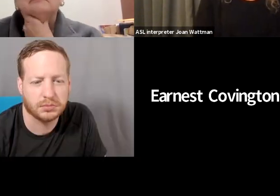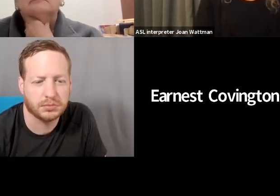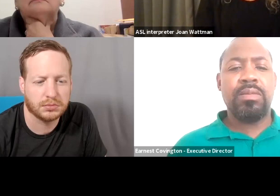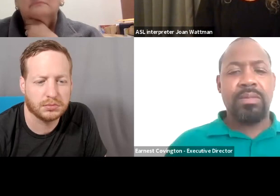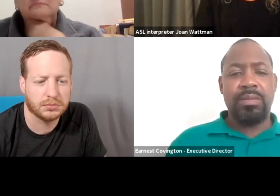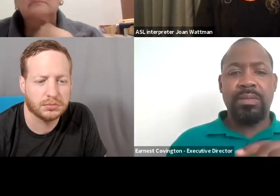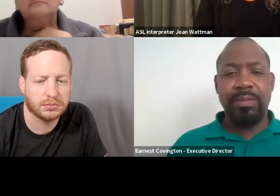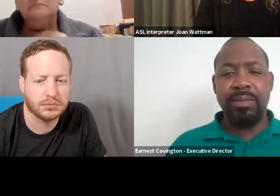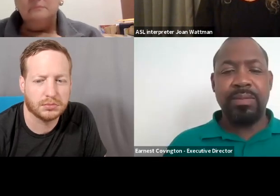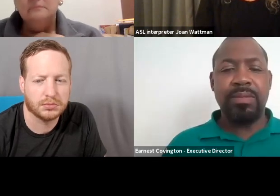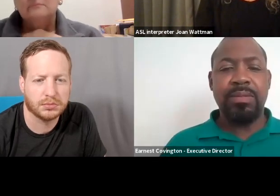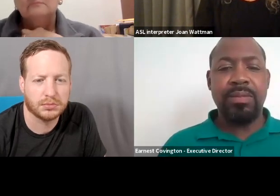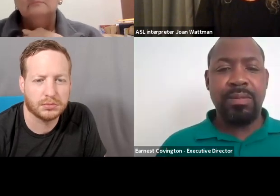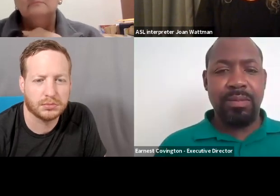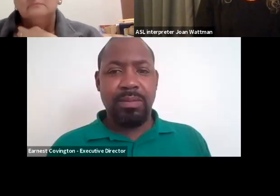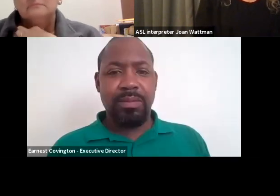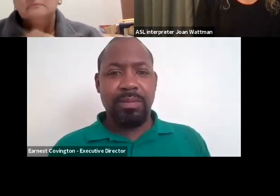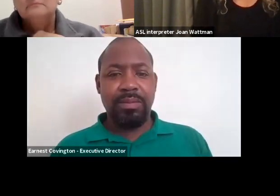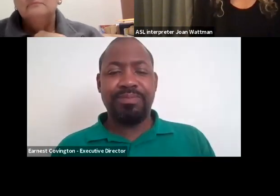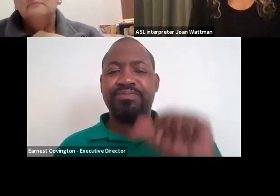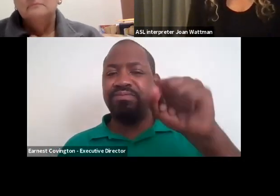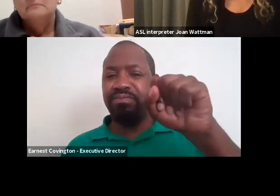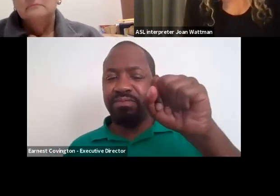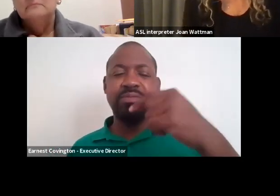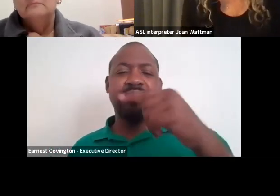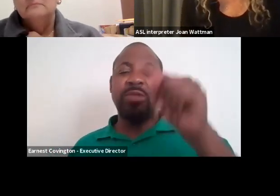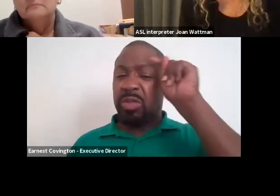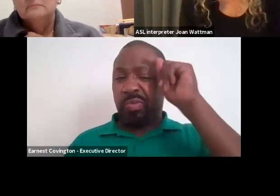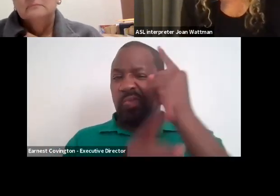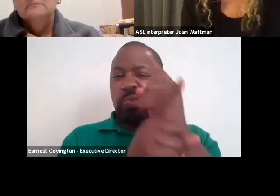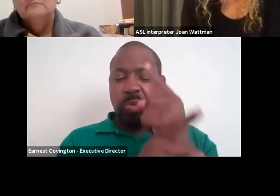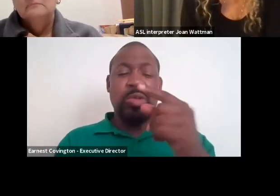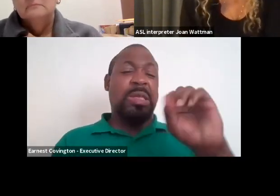September and November. It'd be a nice time. And Ernest is saying,